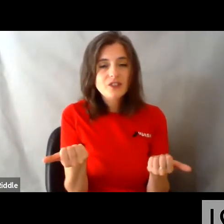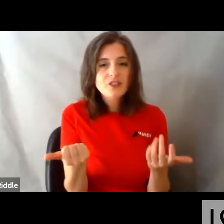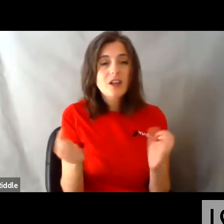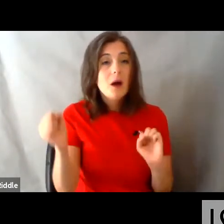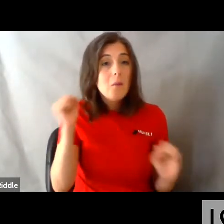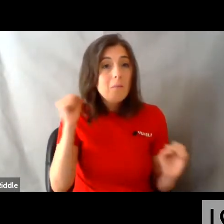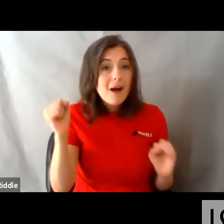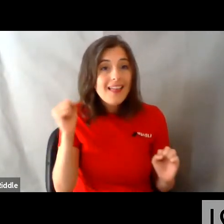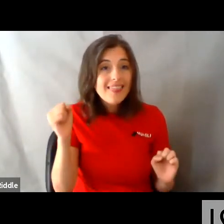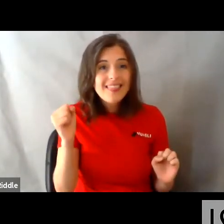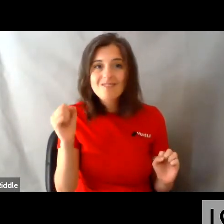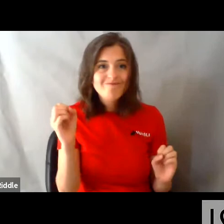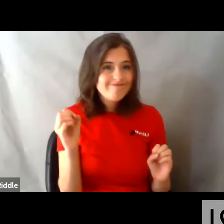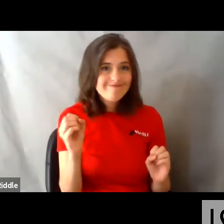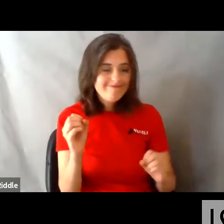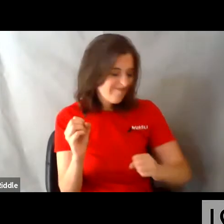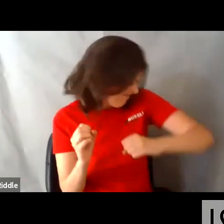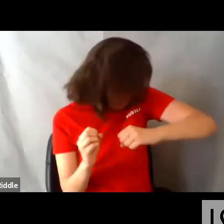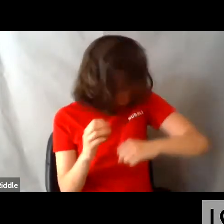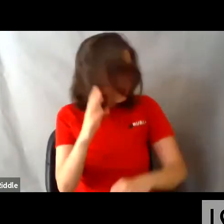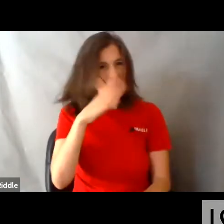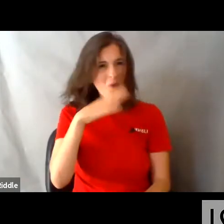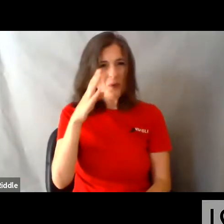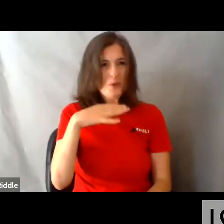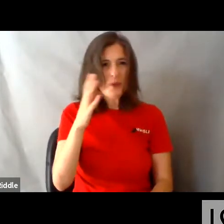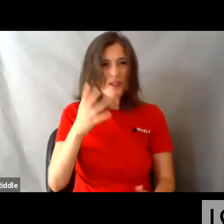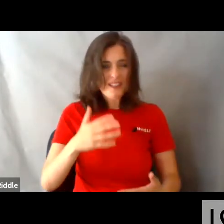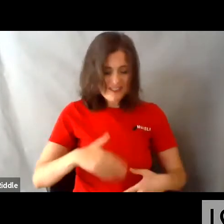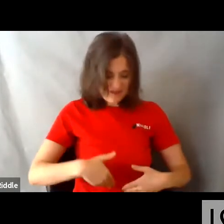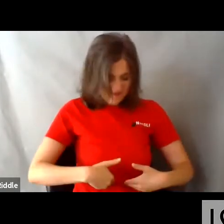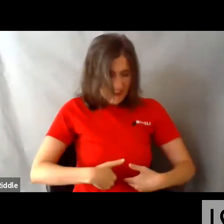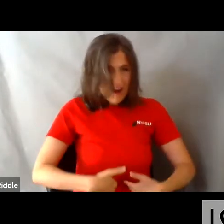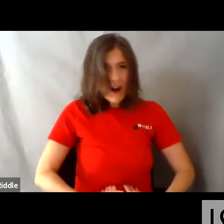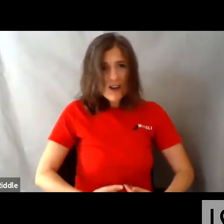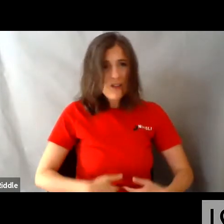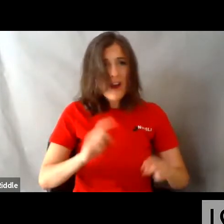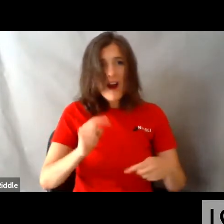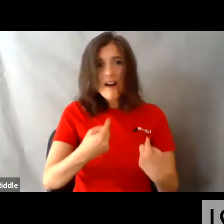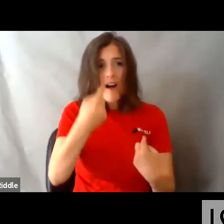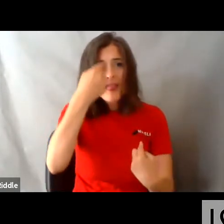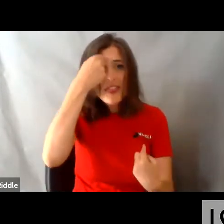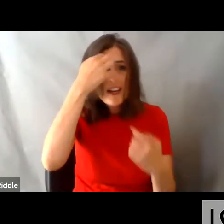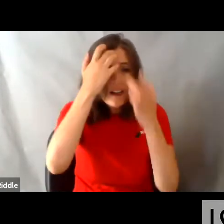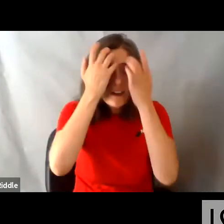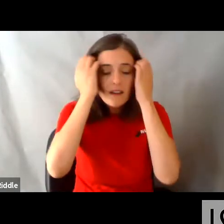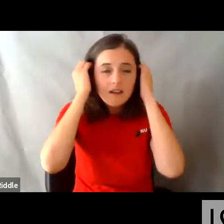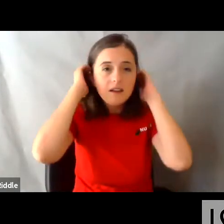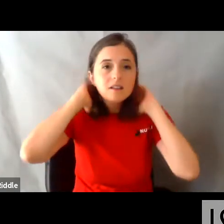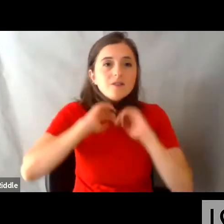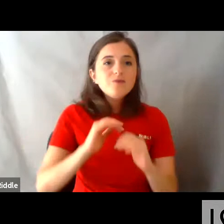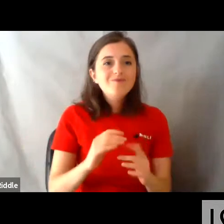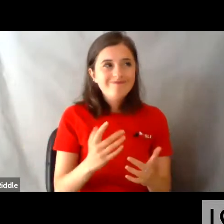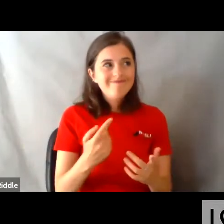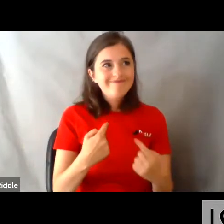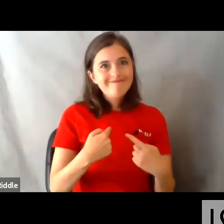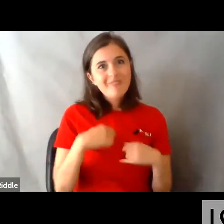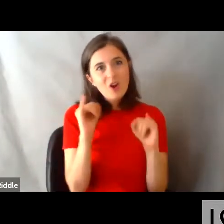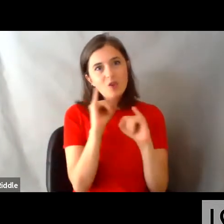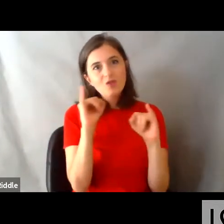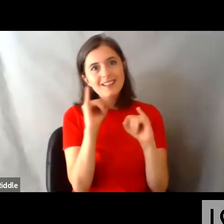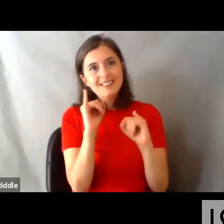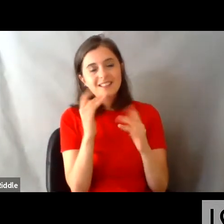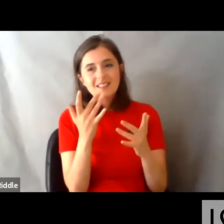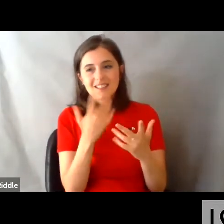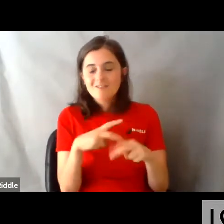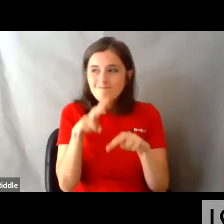to stink. I am so hungry, I cannot think. I end up in crisis, I sit and